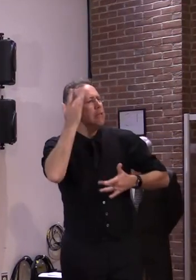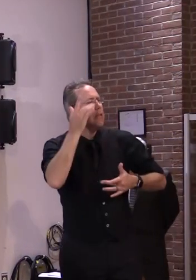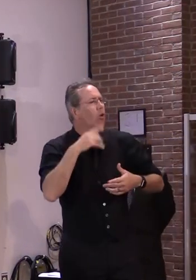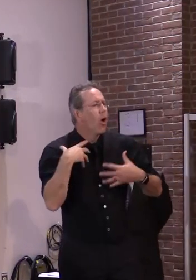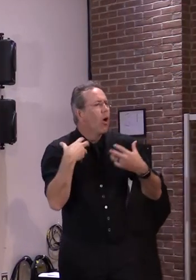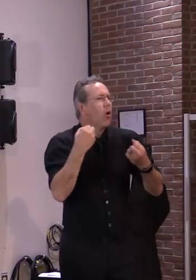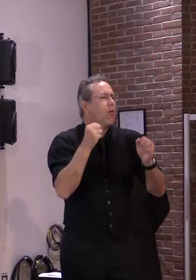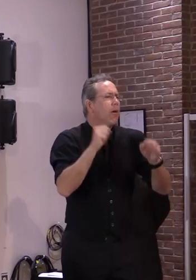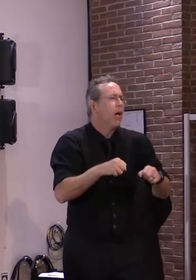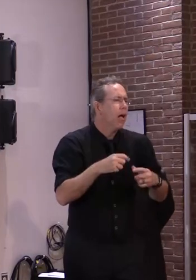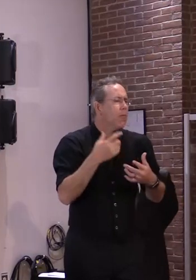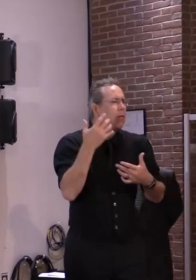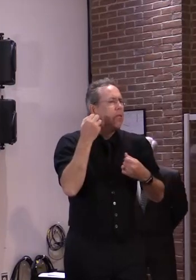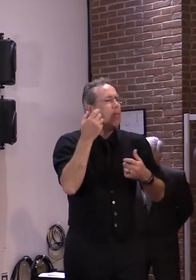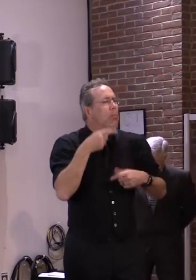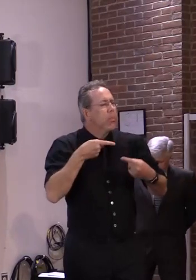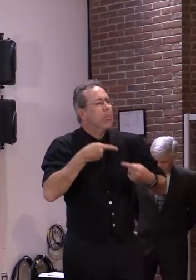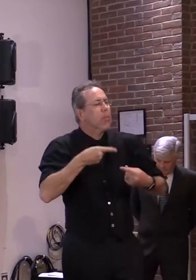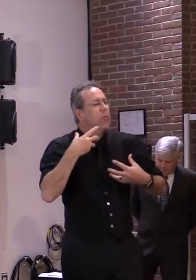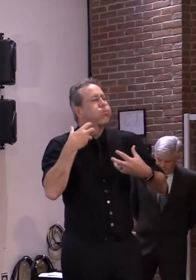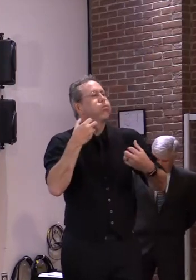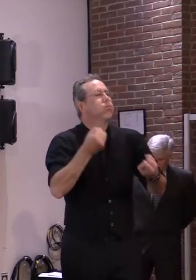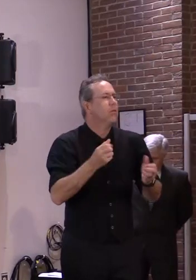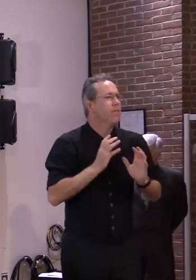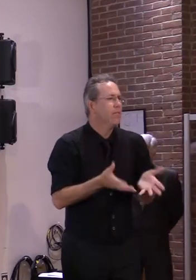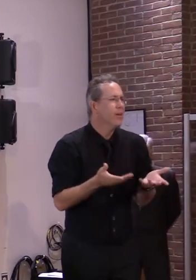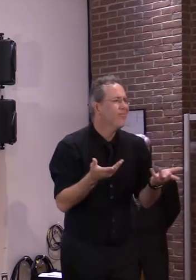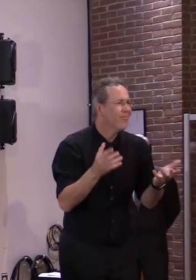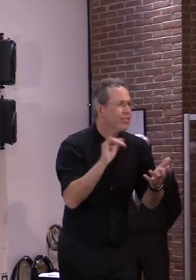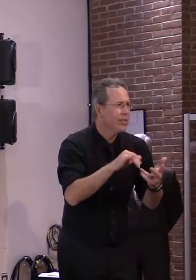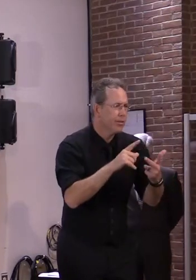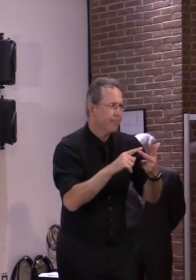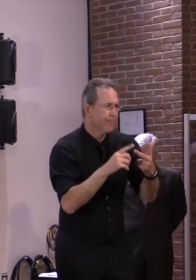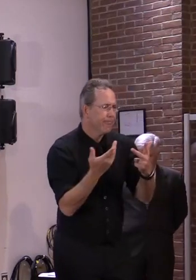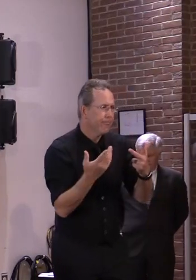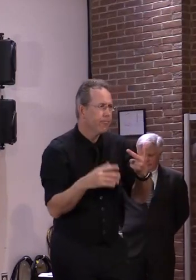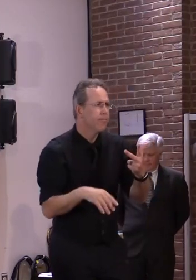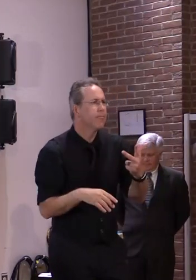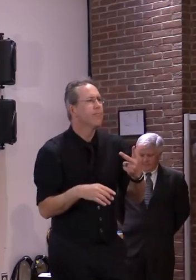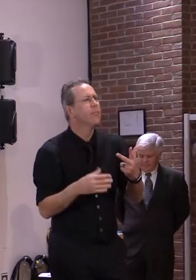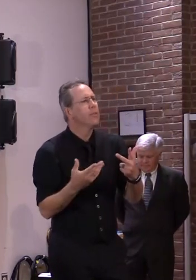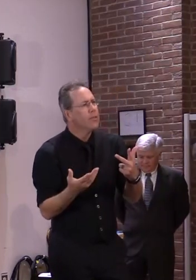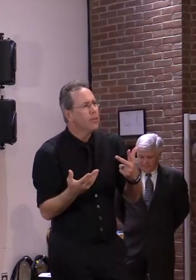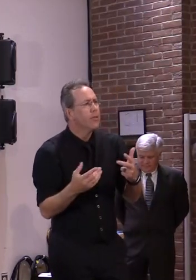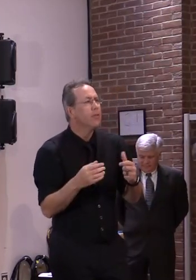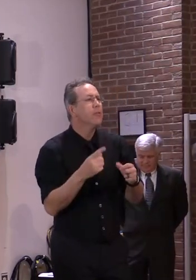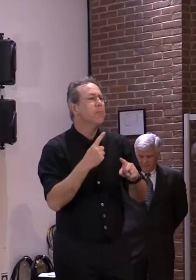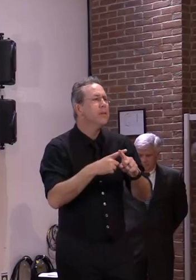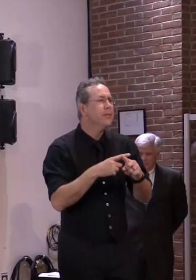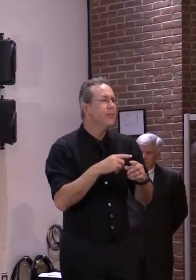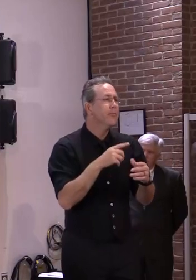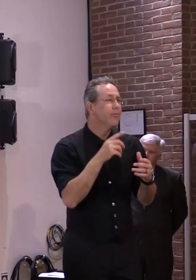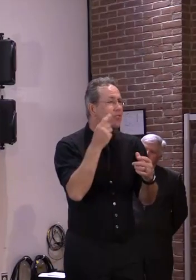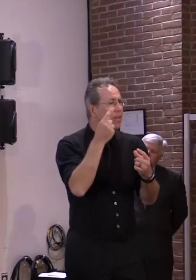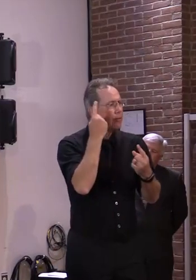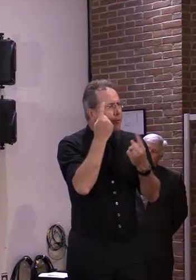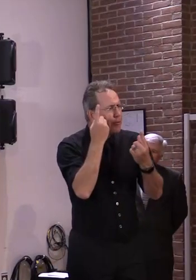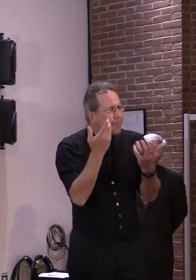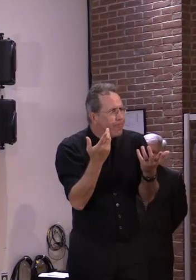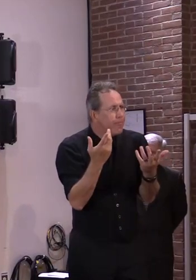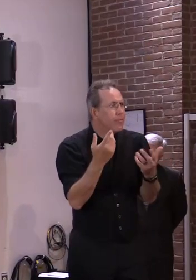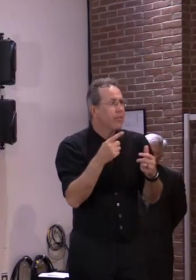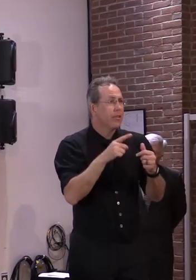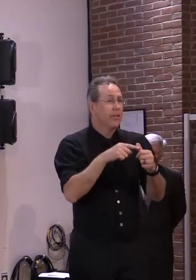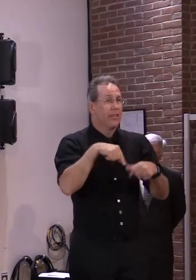the rate of vaccination and the status of the virus in Vermont right now. Because even if the Delta variant